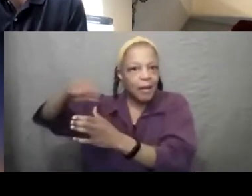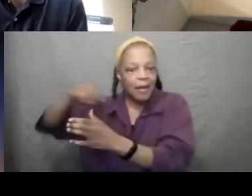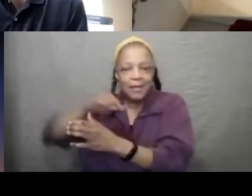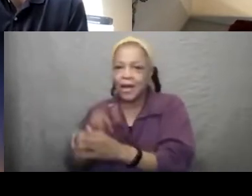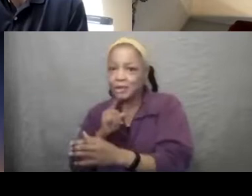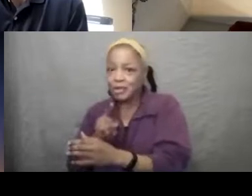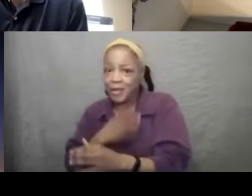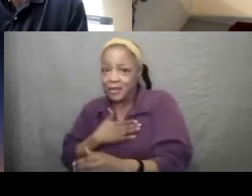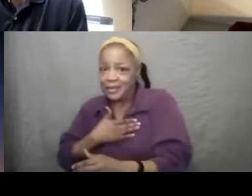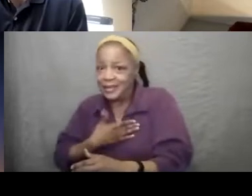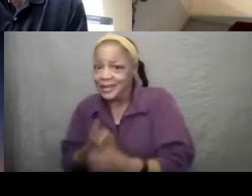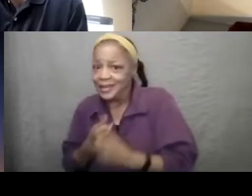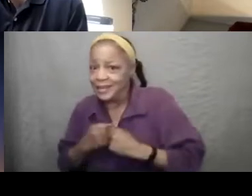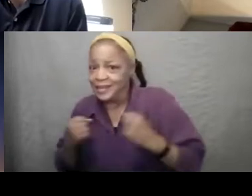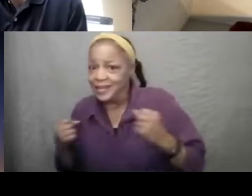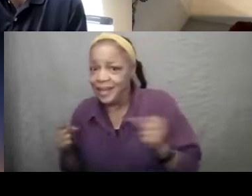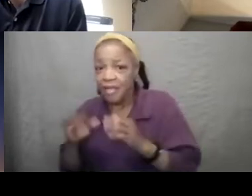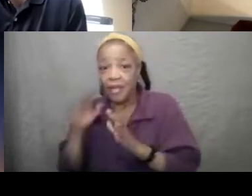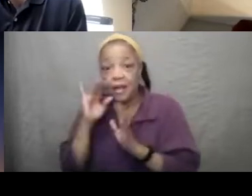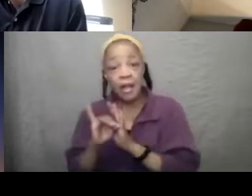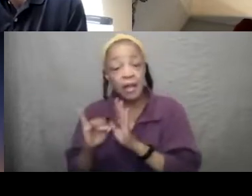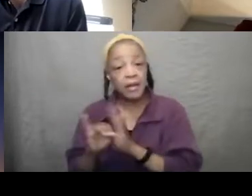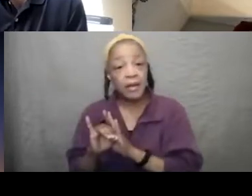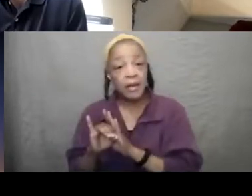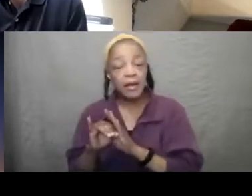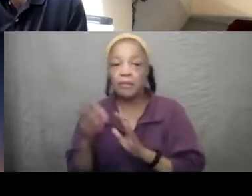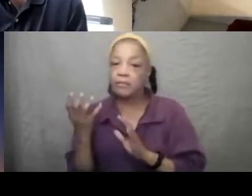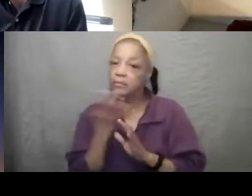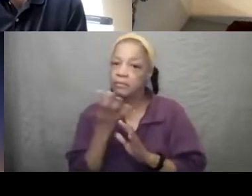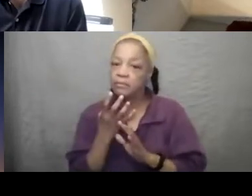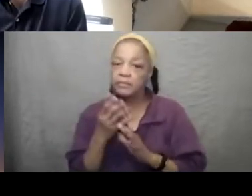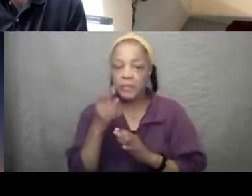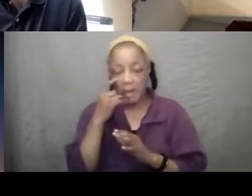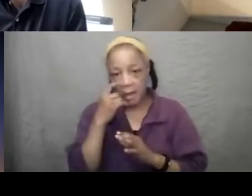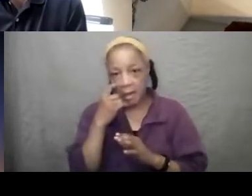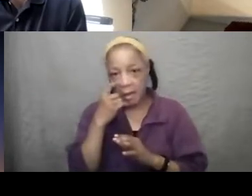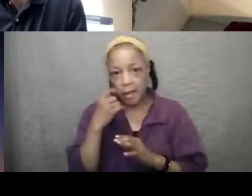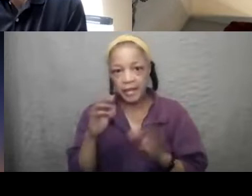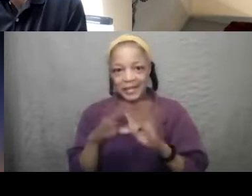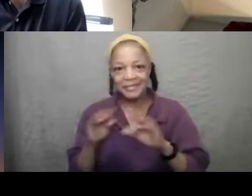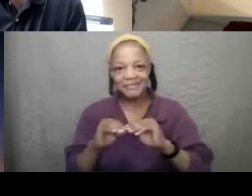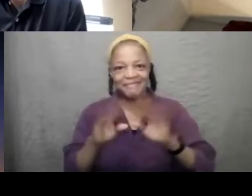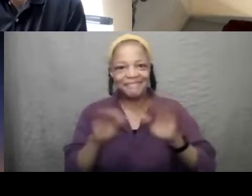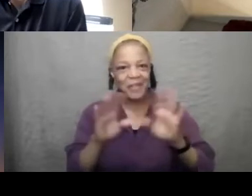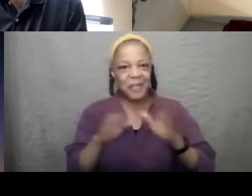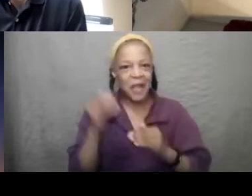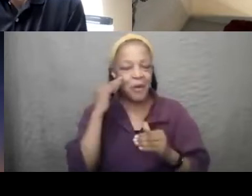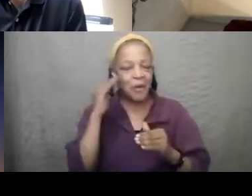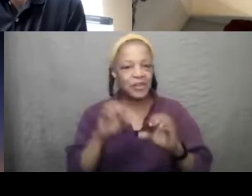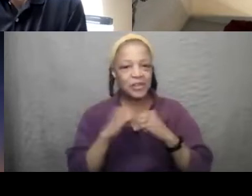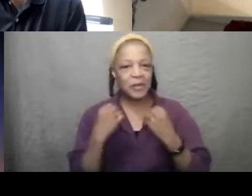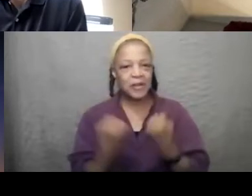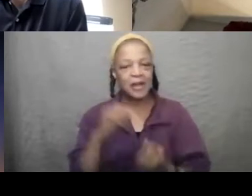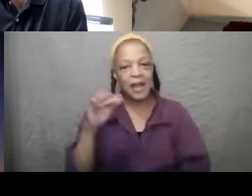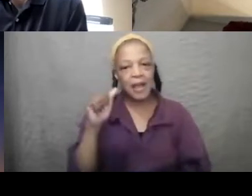about disclosing this identity. And that really speaks volume to the awareness of the societal ableism